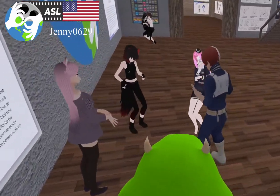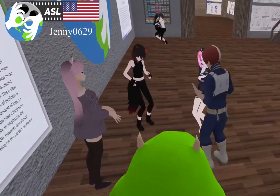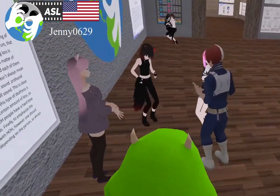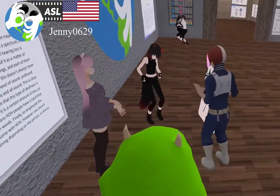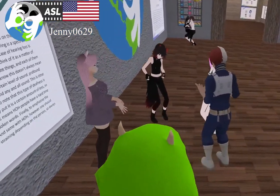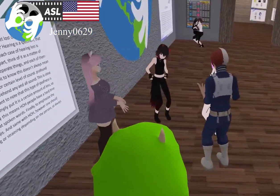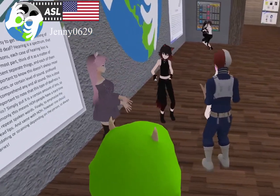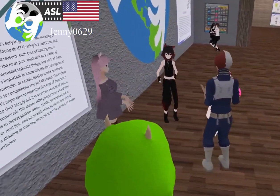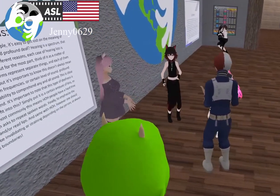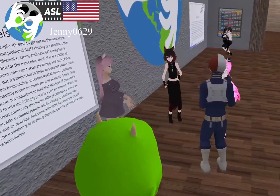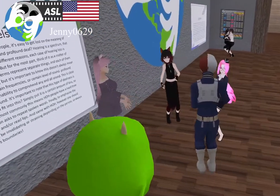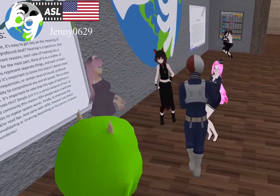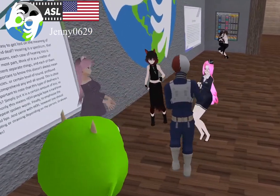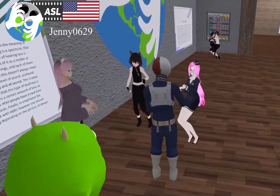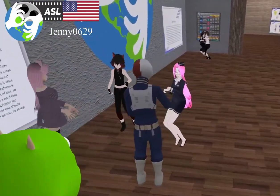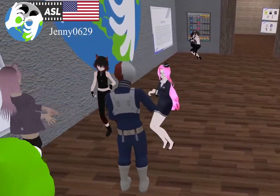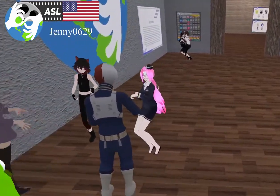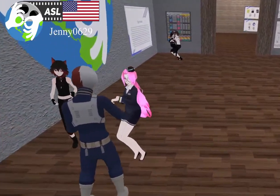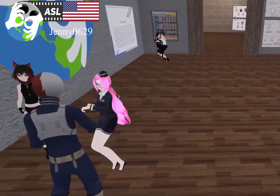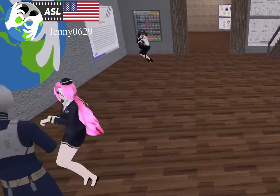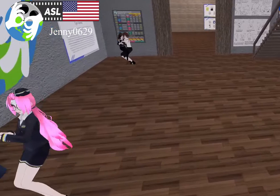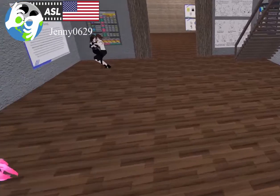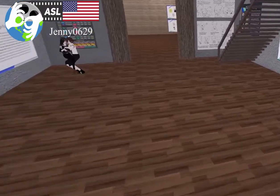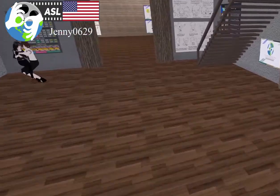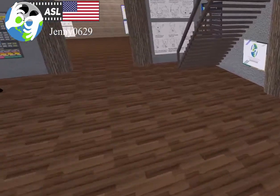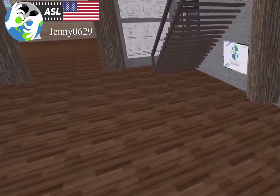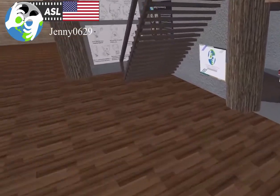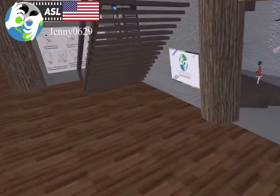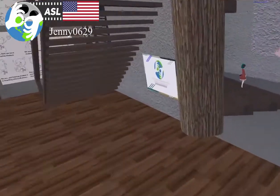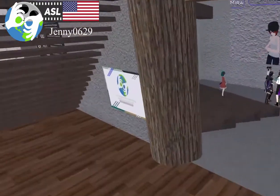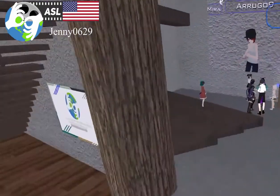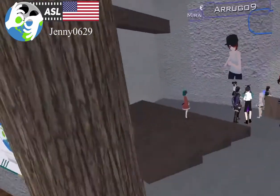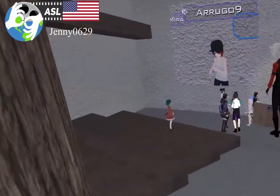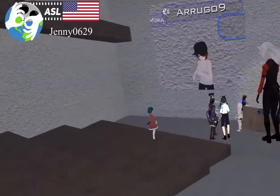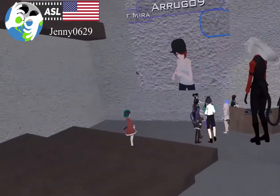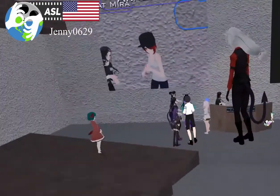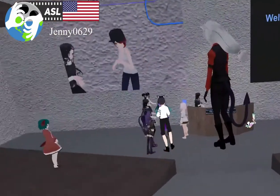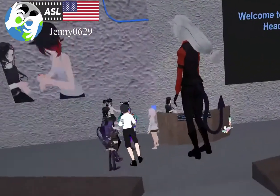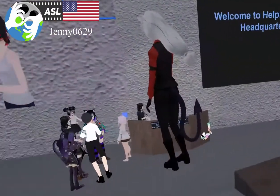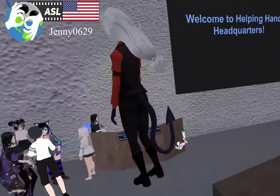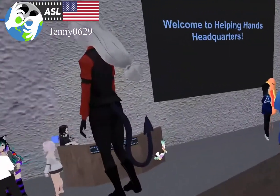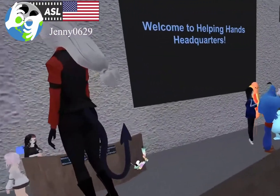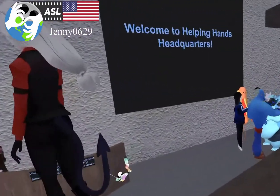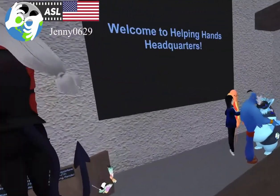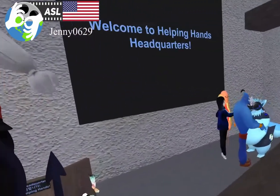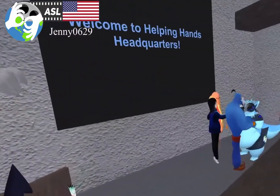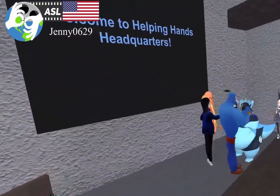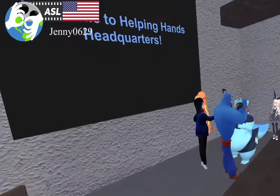I asked him once. I was like, hey, like for years and years I've been doing like this and this. Do you think And then we that- sing. And I will say, Happy birthday.